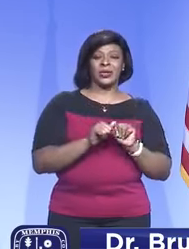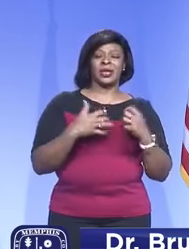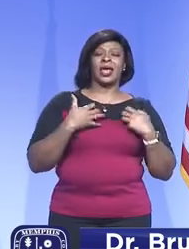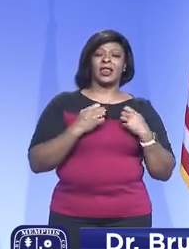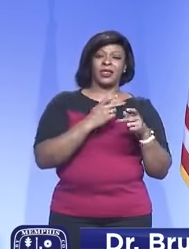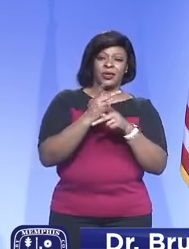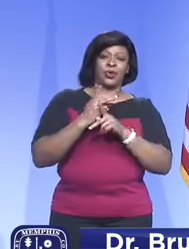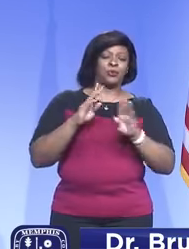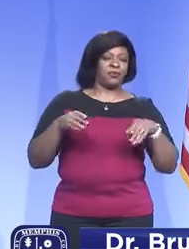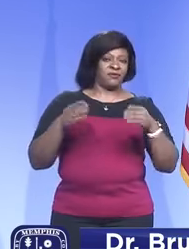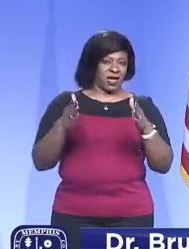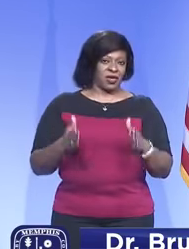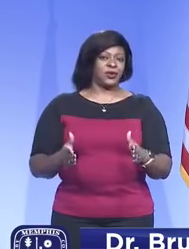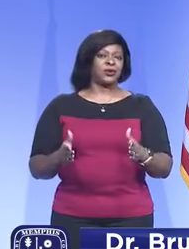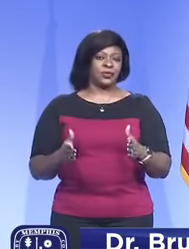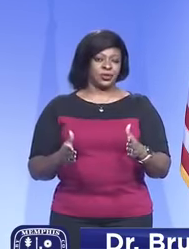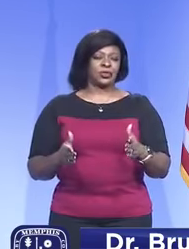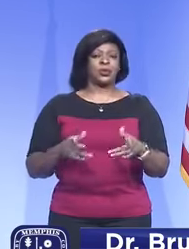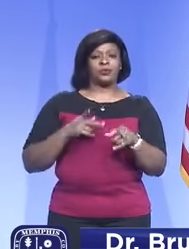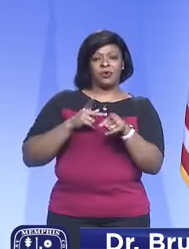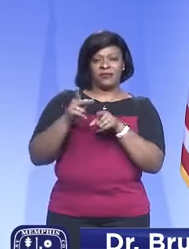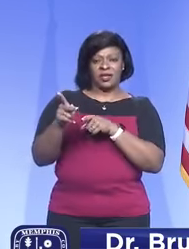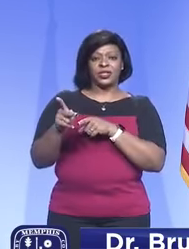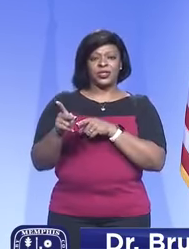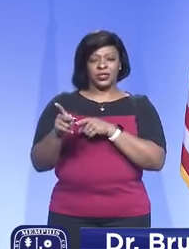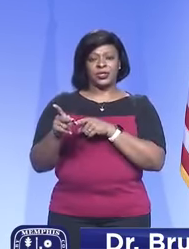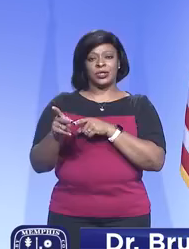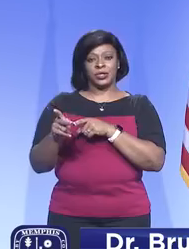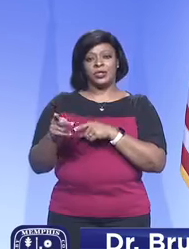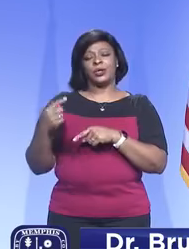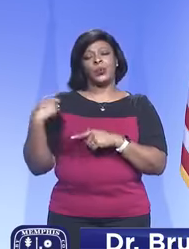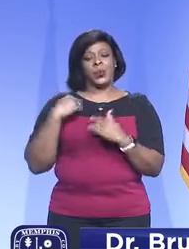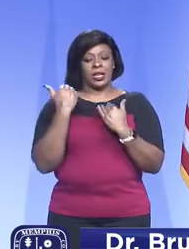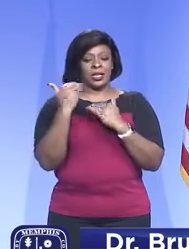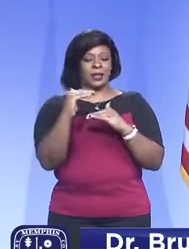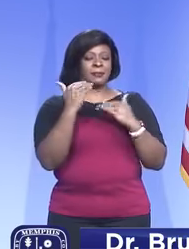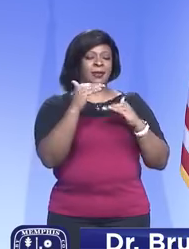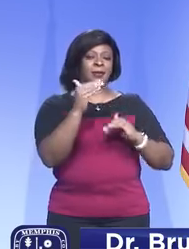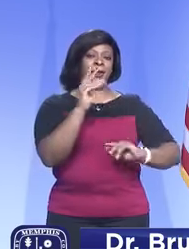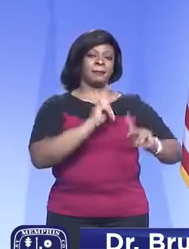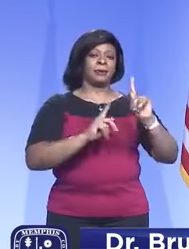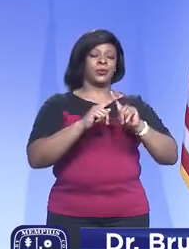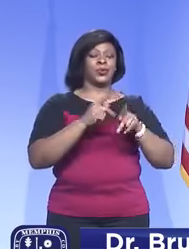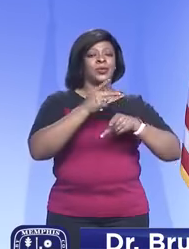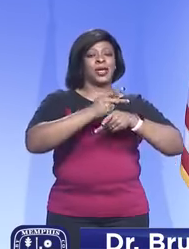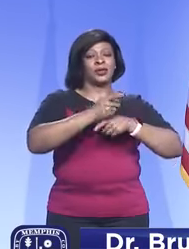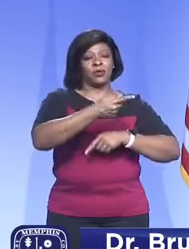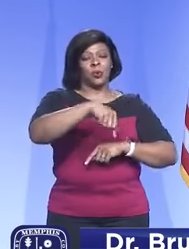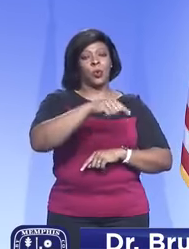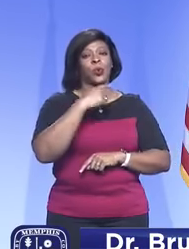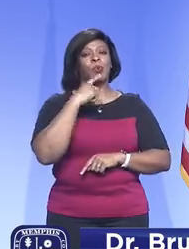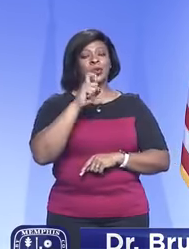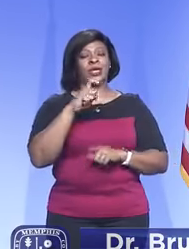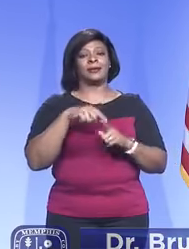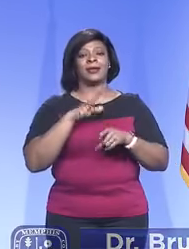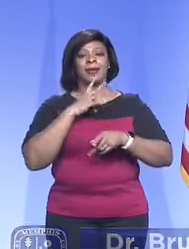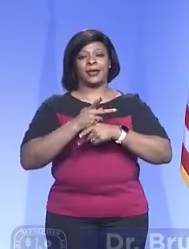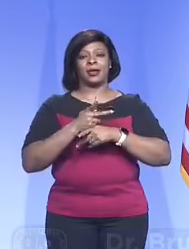healthcare providers, professionals, then we're limited in having people to care for those who are in need of care.